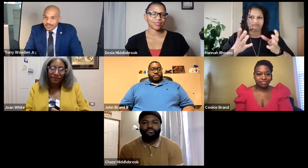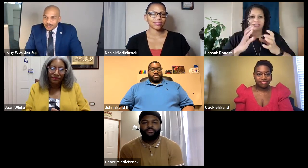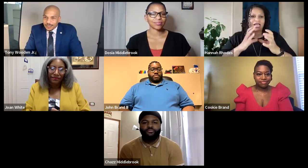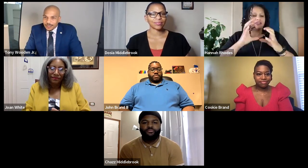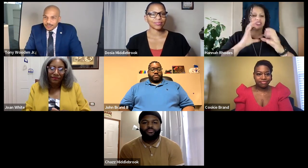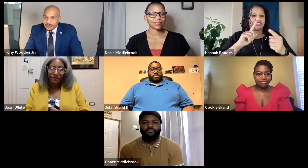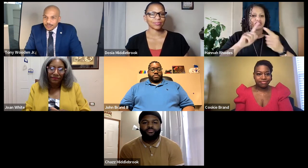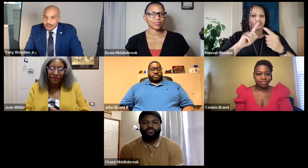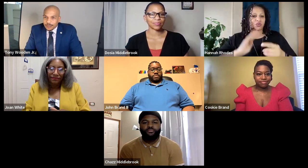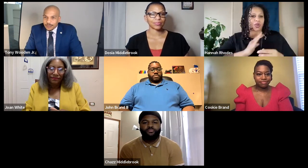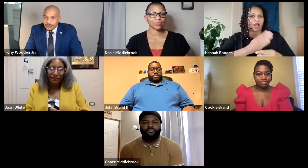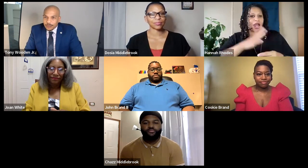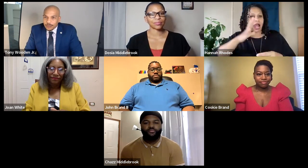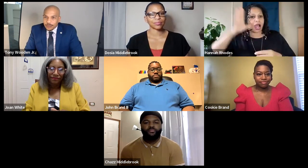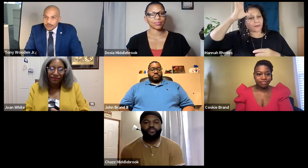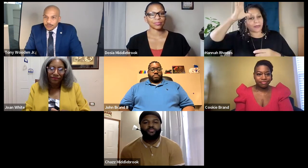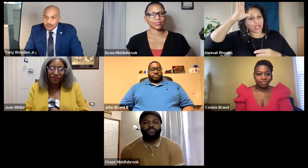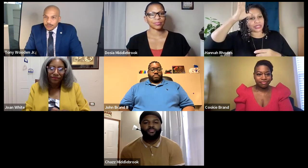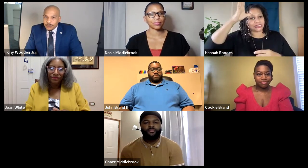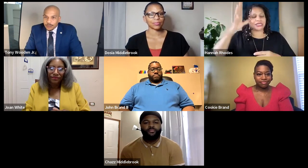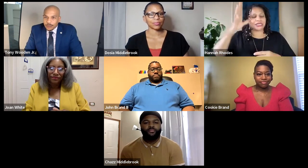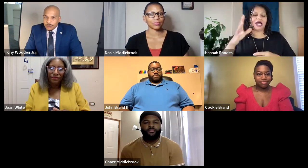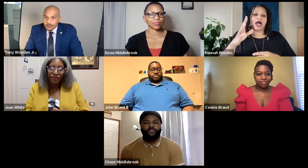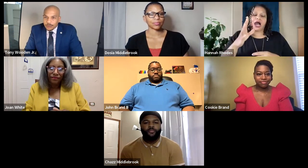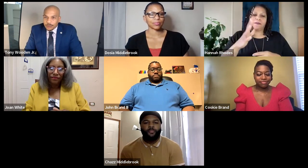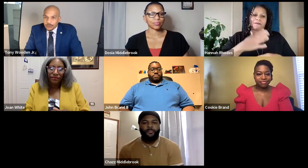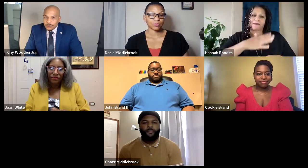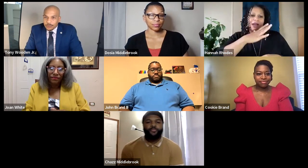And Hannah saying, yeah, I just wanted to dedicate this conversation to our parents,